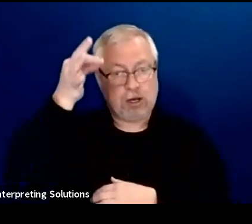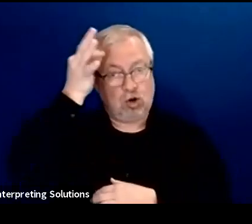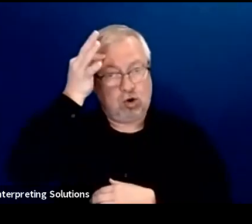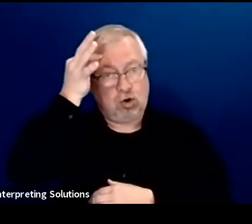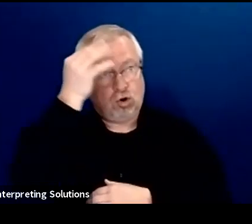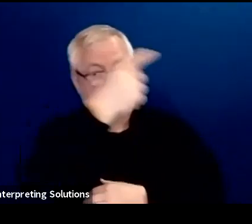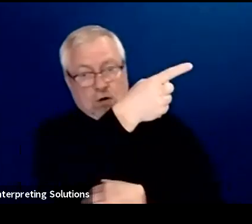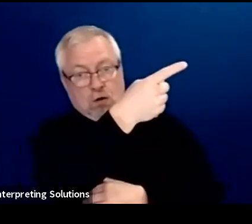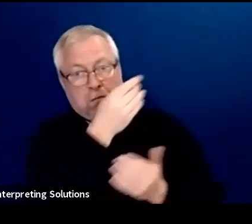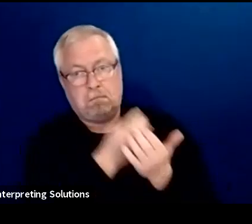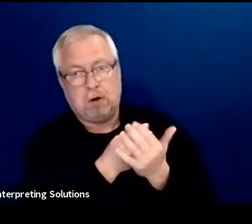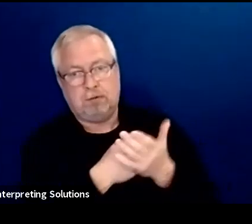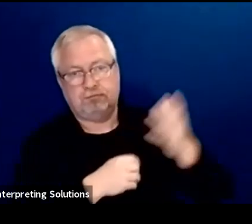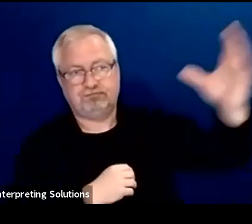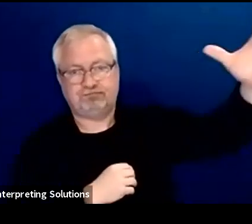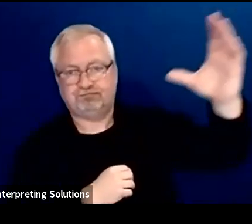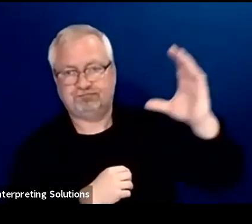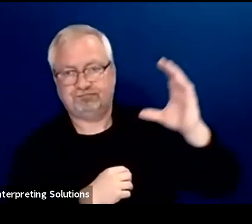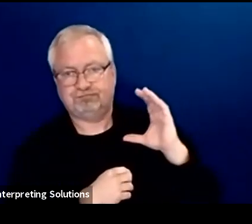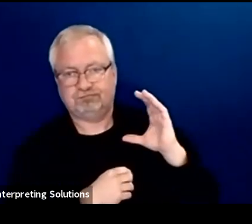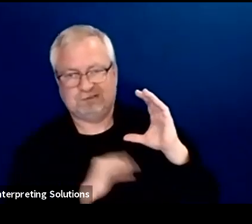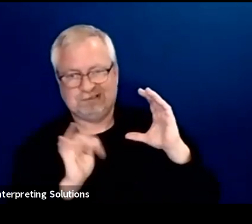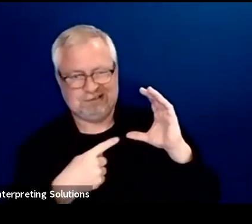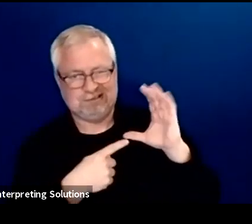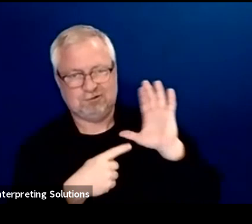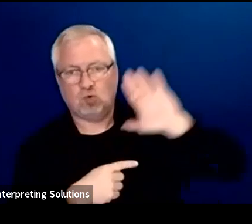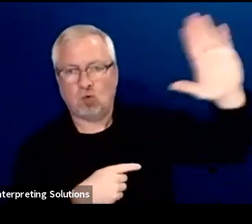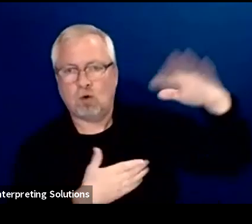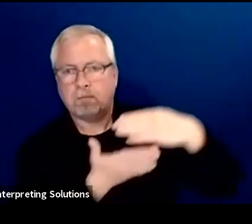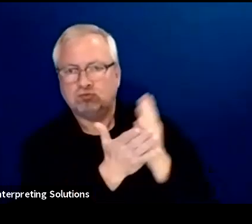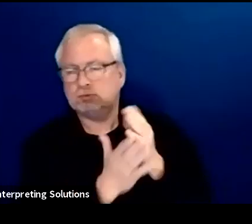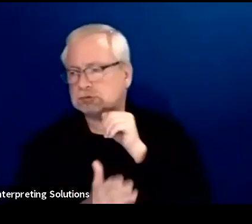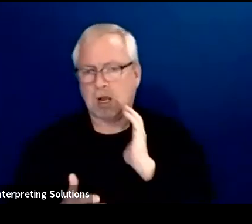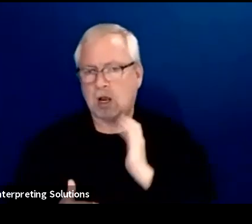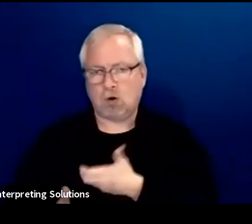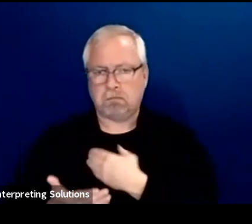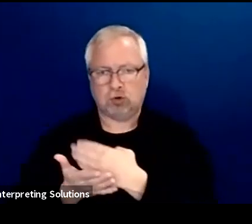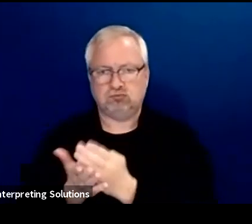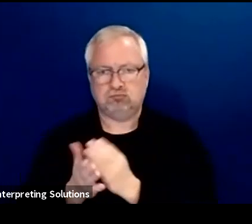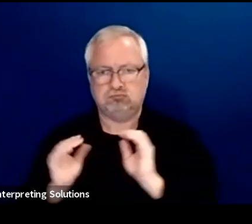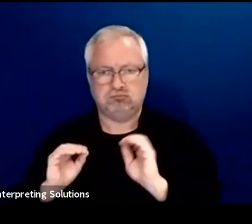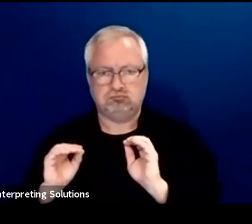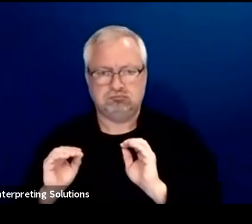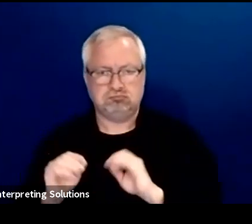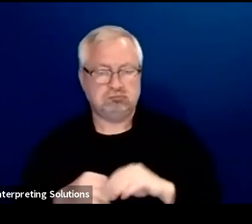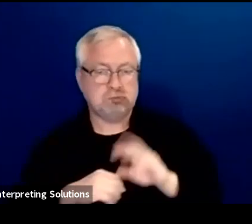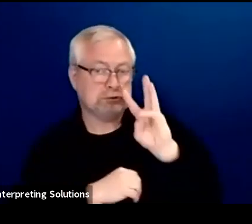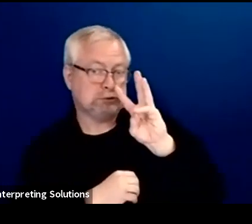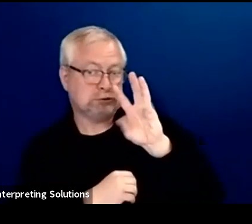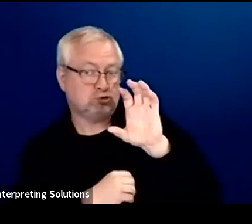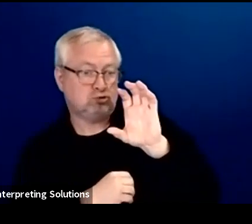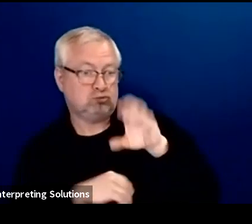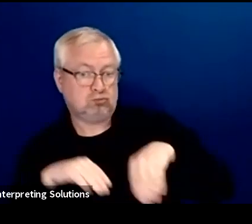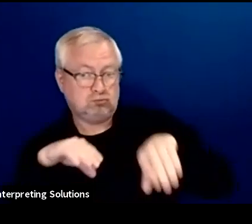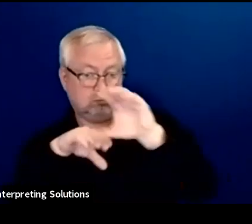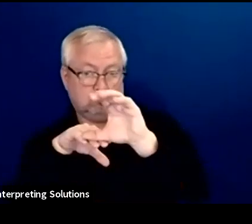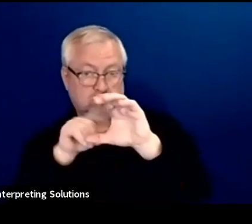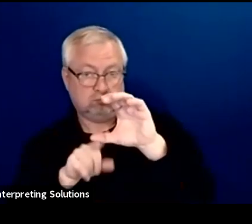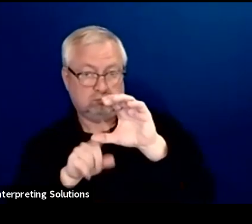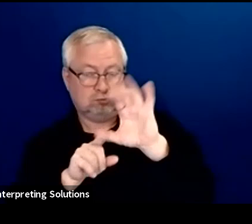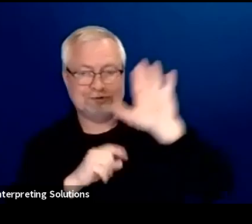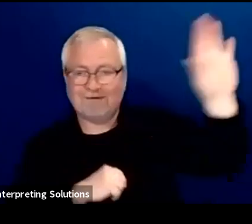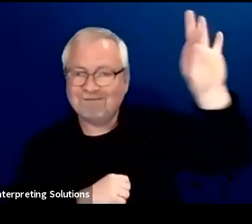from federal government budgets, not from the state's budget. So that extra $600, those extended weeks, that all comes from federal funding.